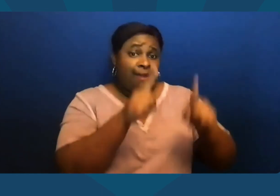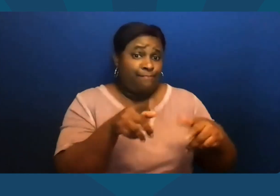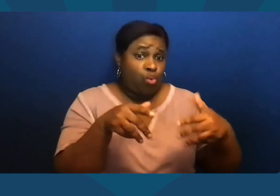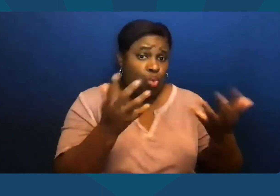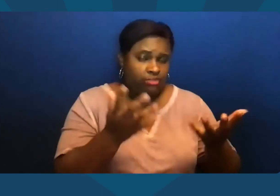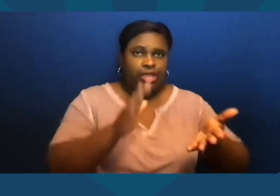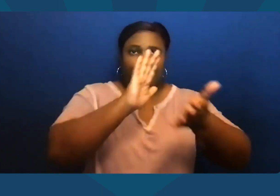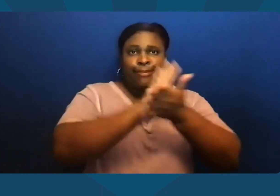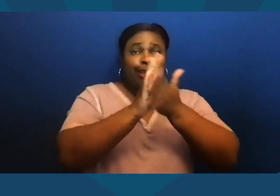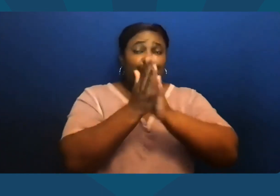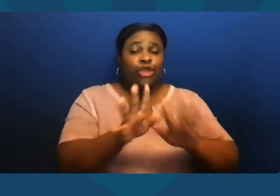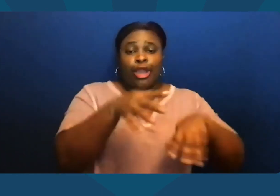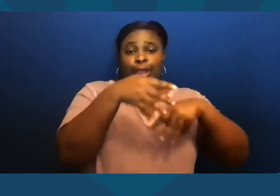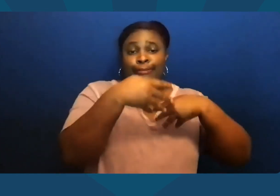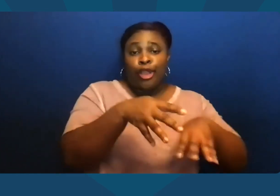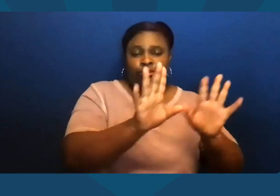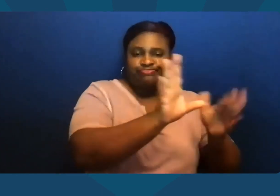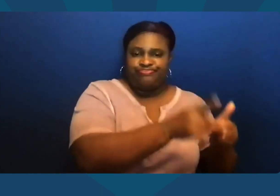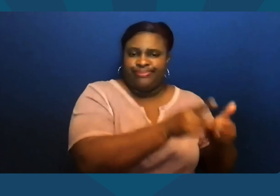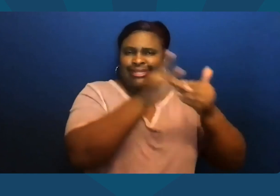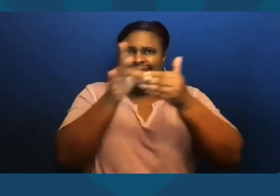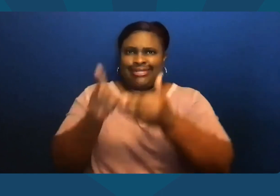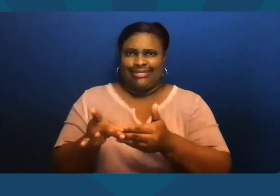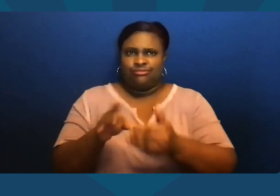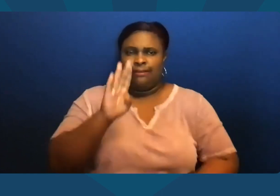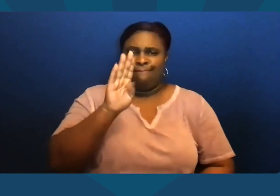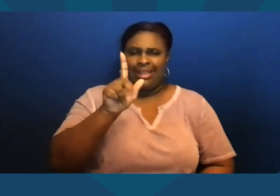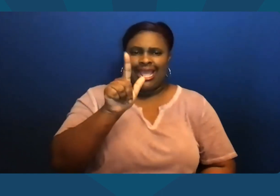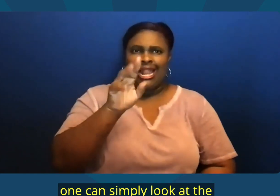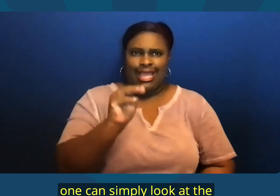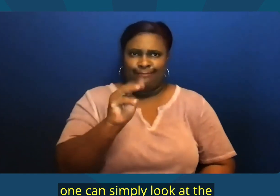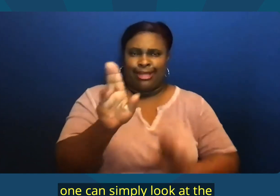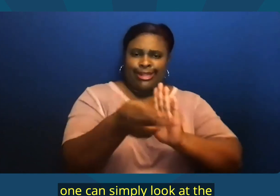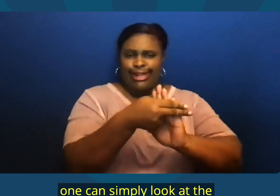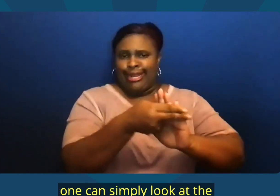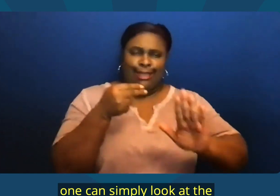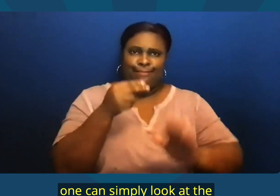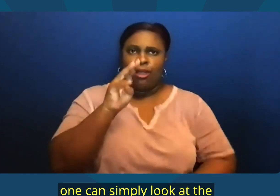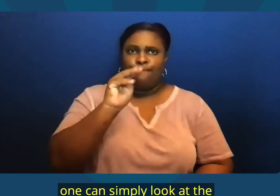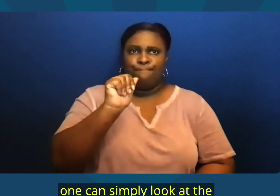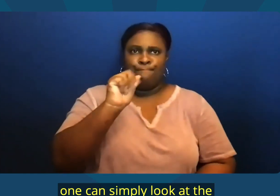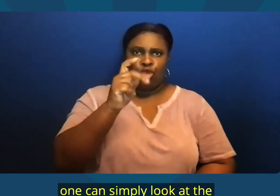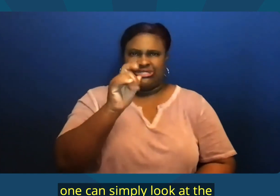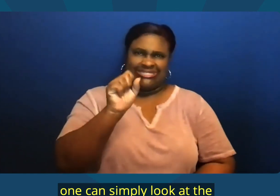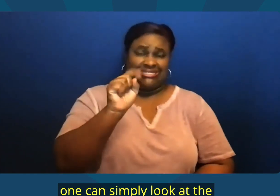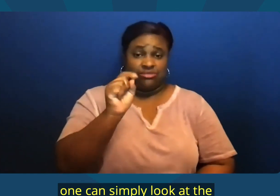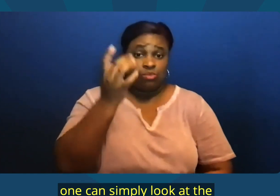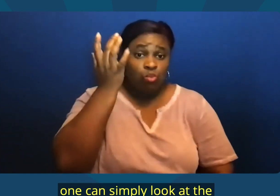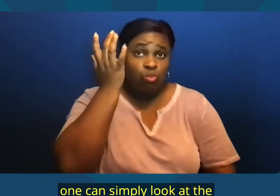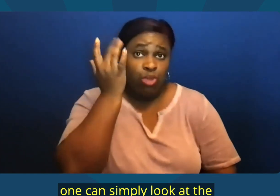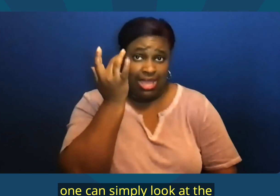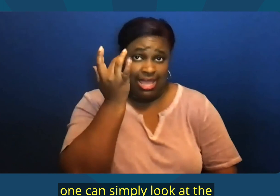To see that voting blue will be followed with crying the blues, one can simply look at the largely